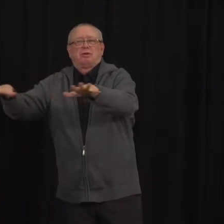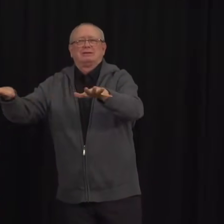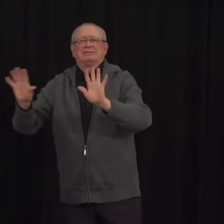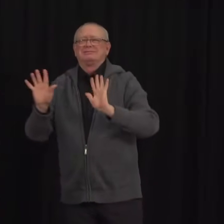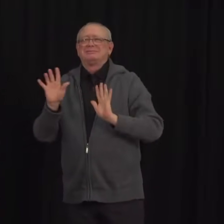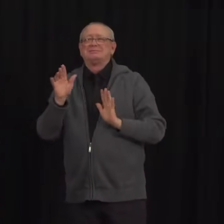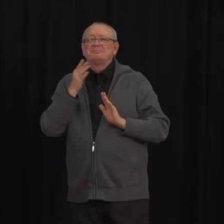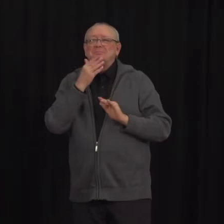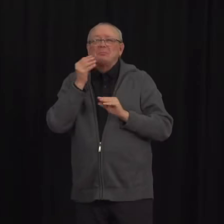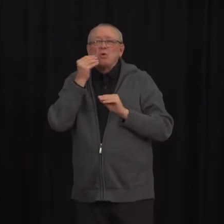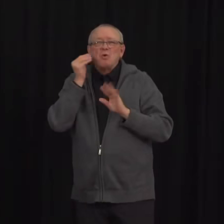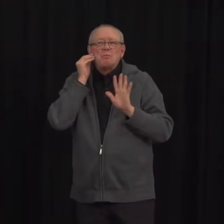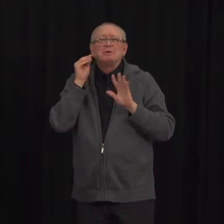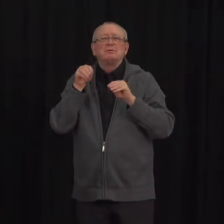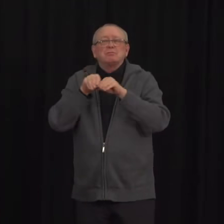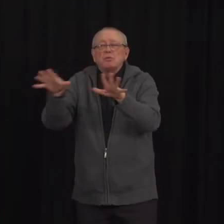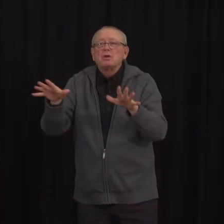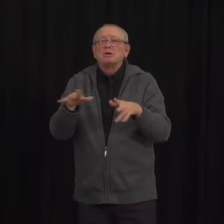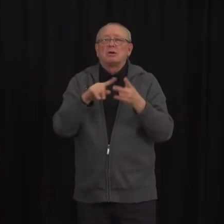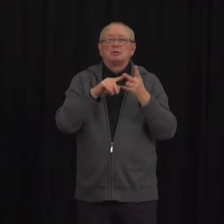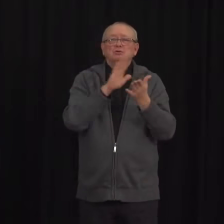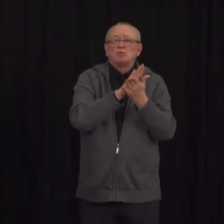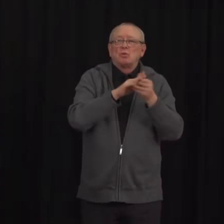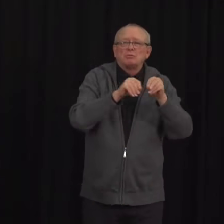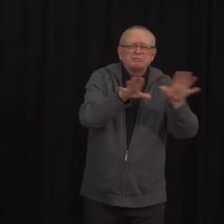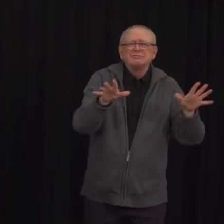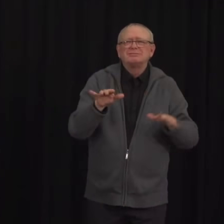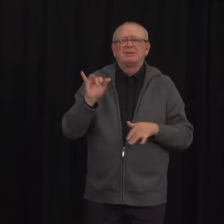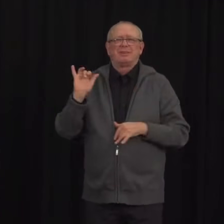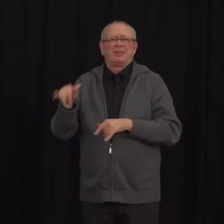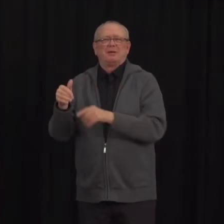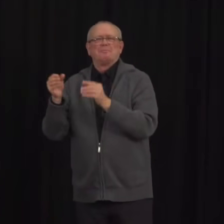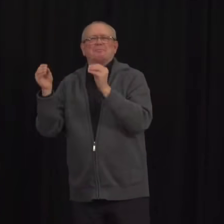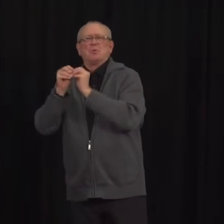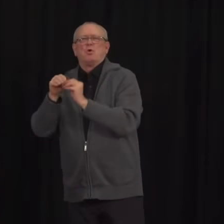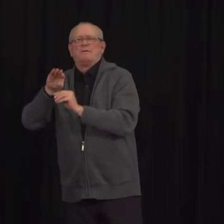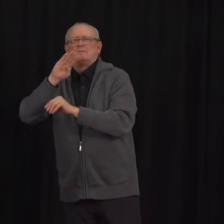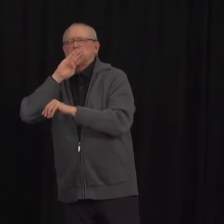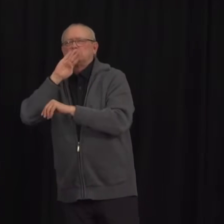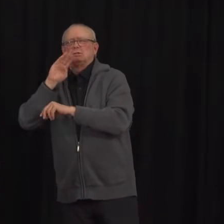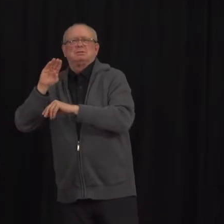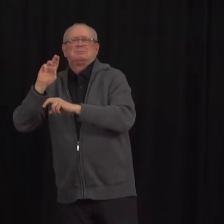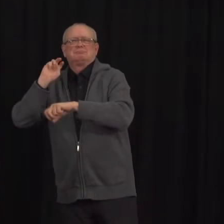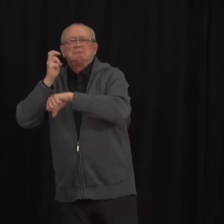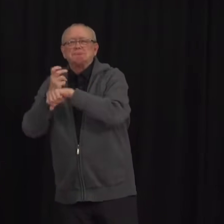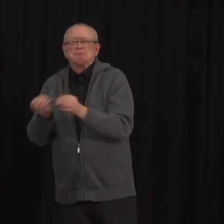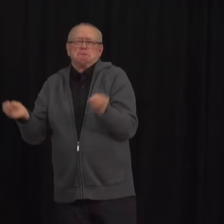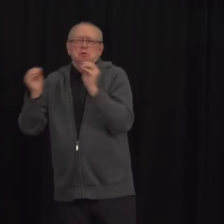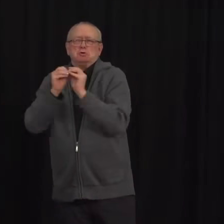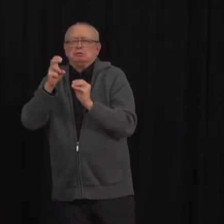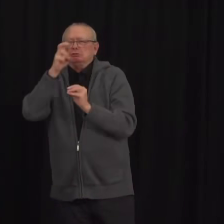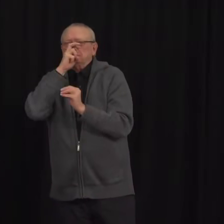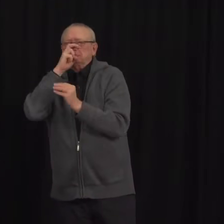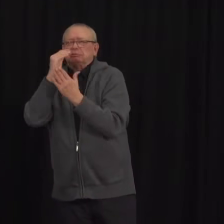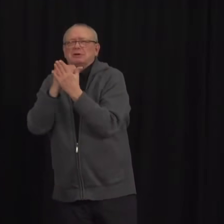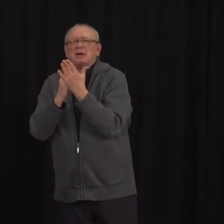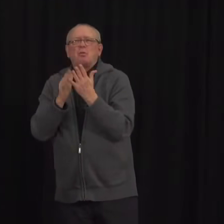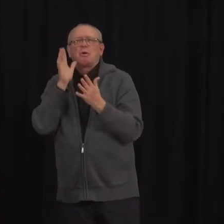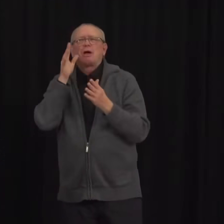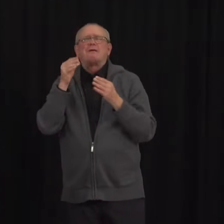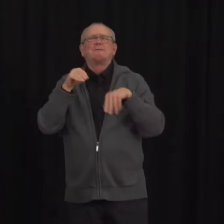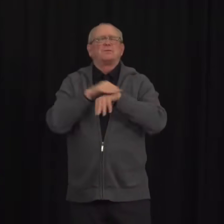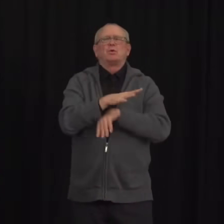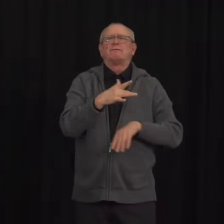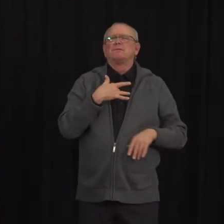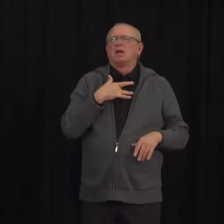care center or school. It is frustrating to have more restrictions in effect when we feel we've already missed out on time with friends